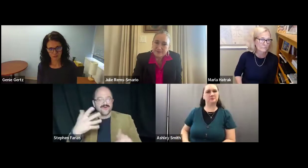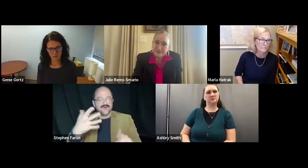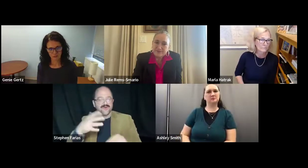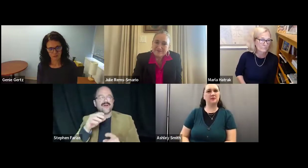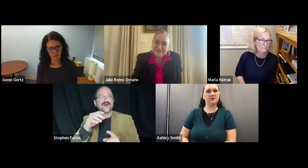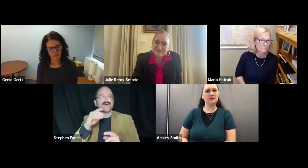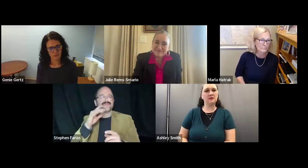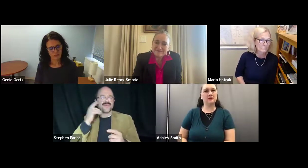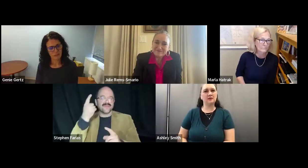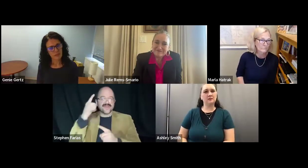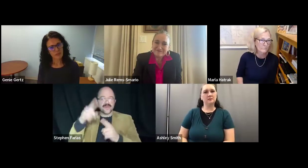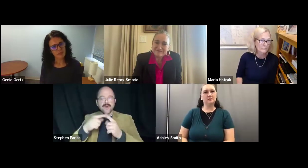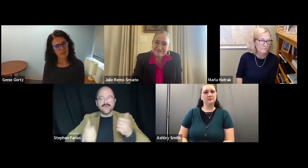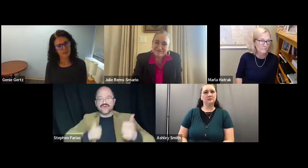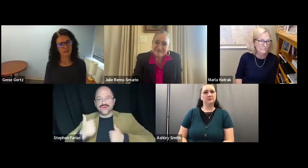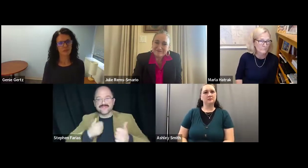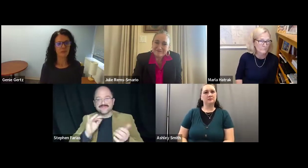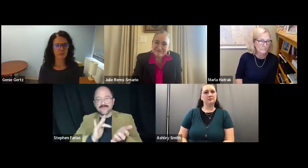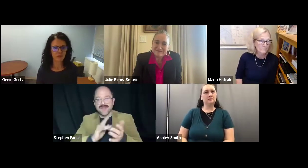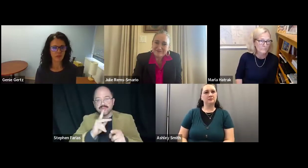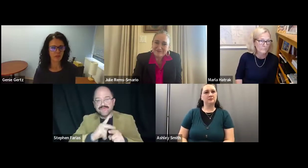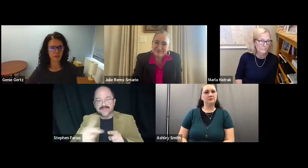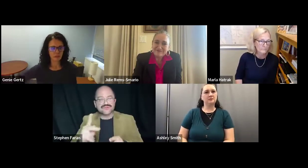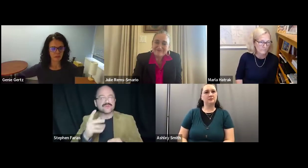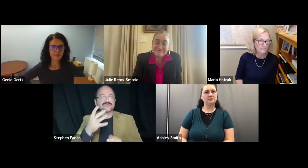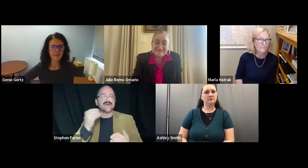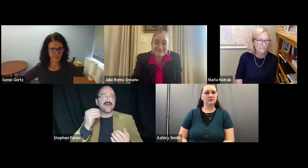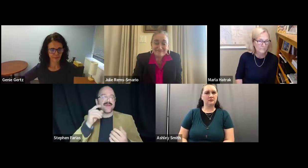Right. And something I'd like to elaborate just a little bit further on,